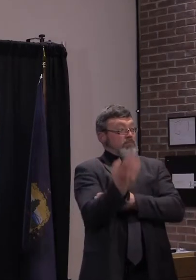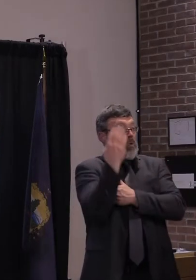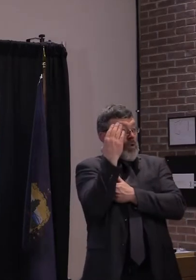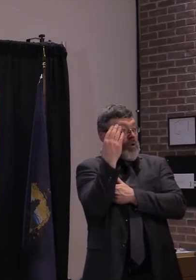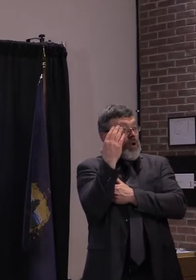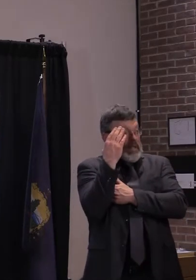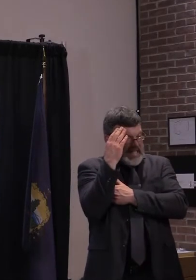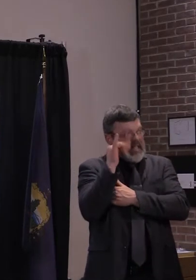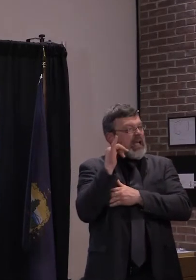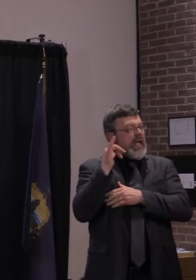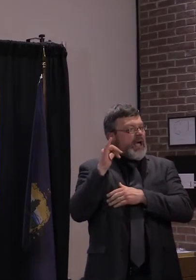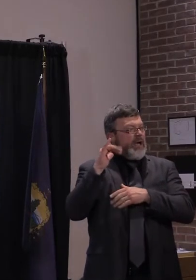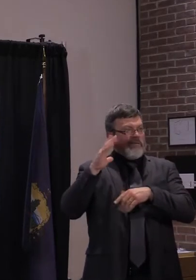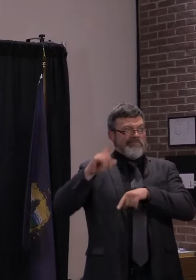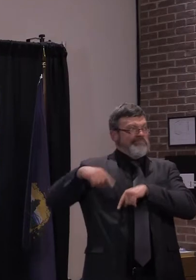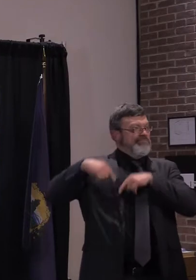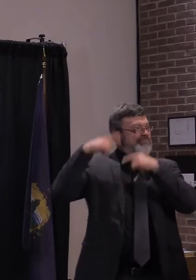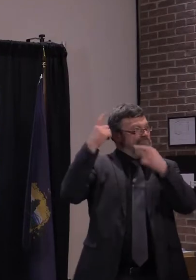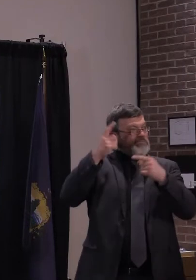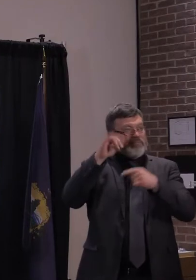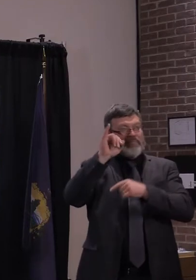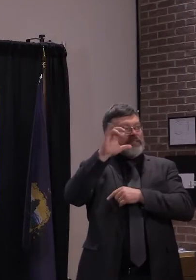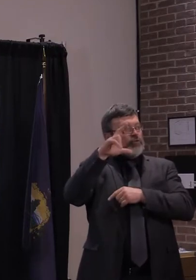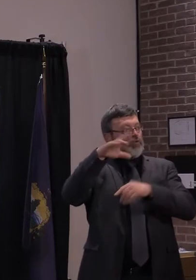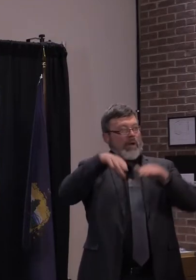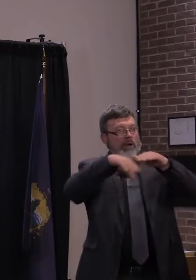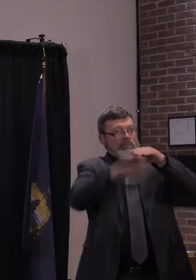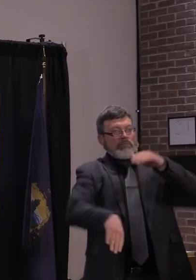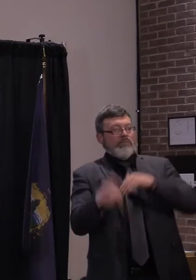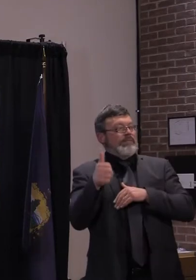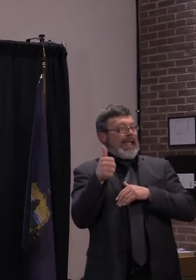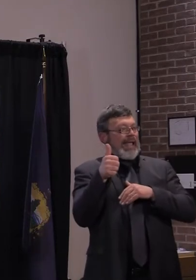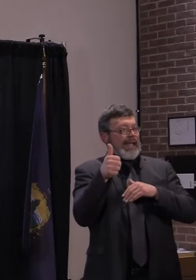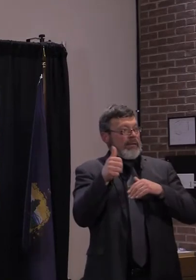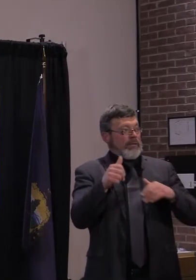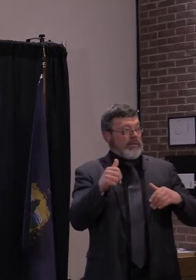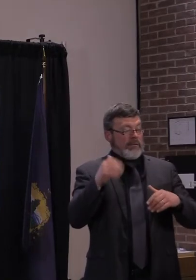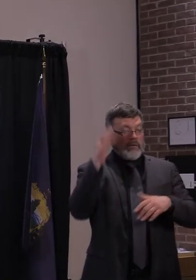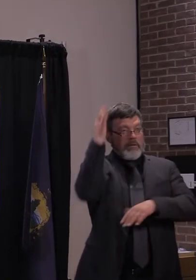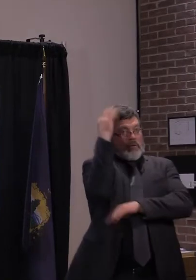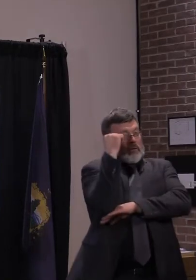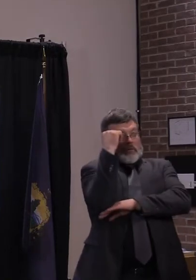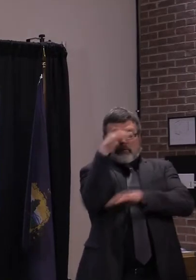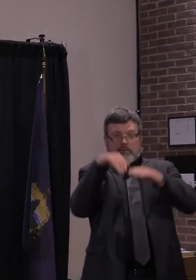we've seen the number in the ICU below 10, at 8.